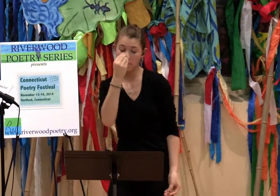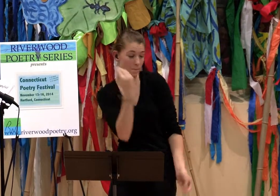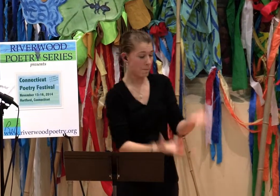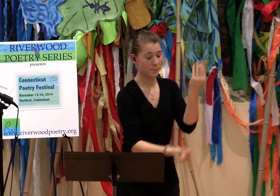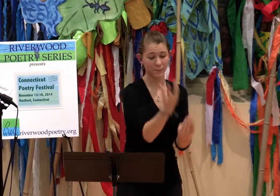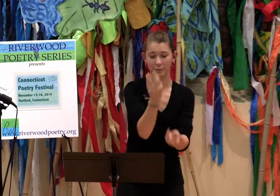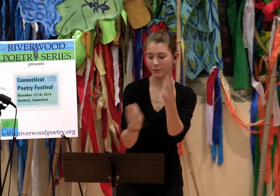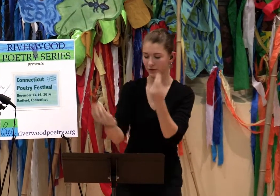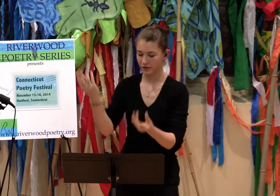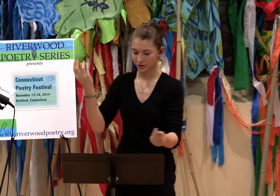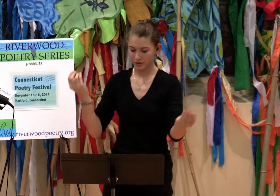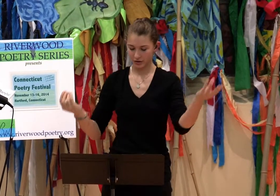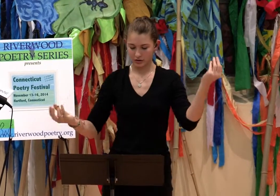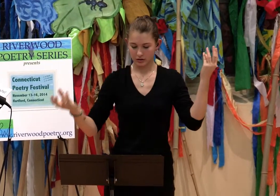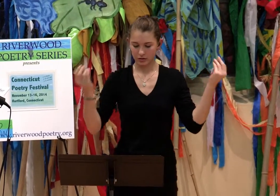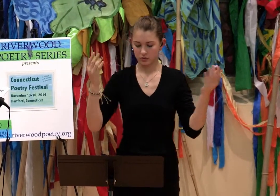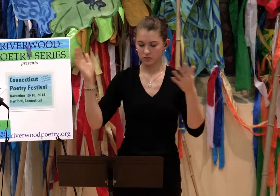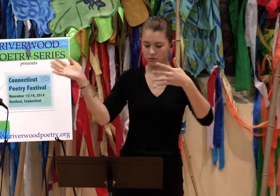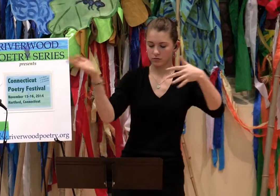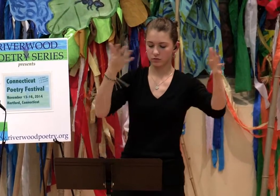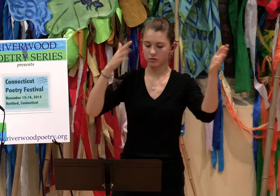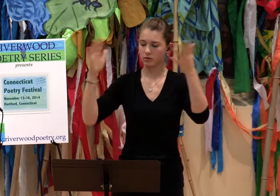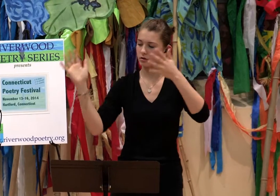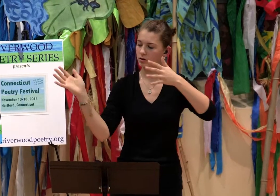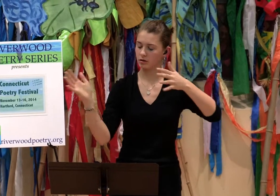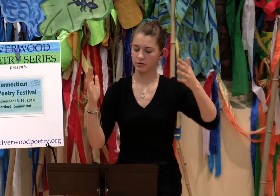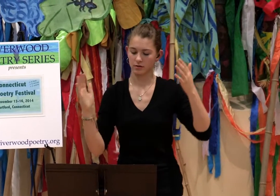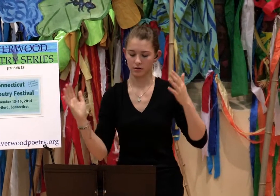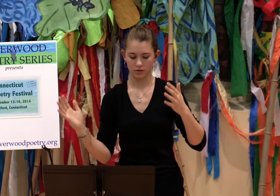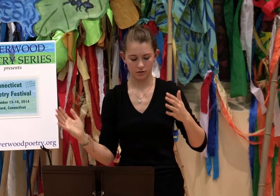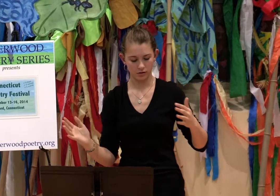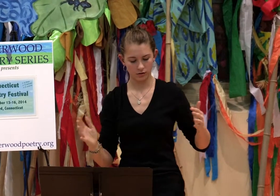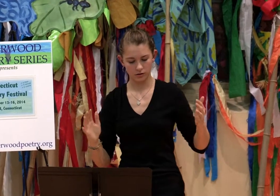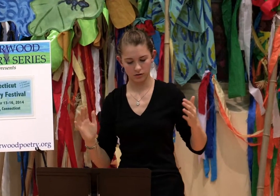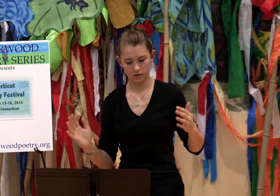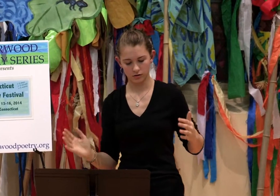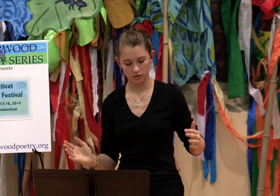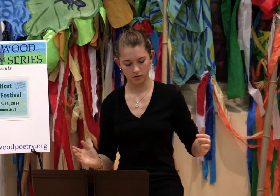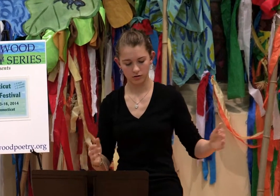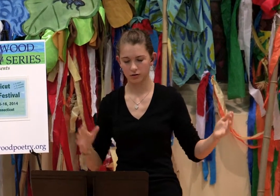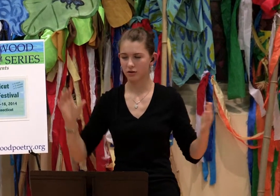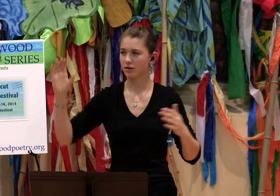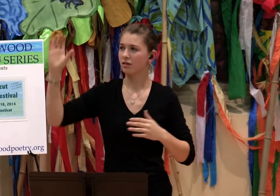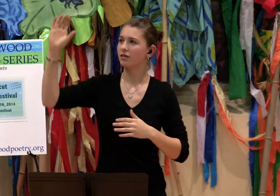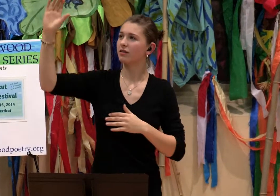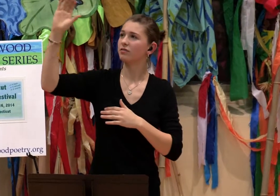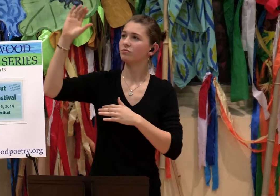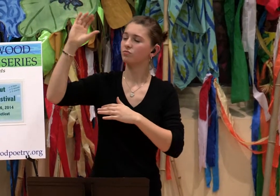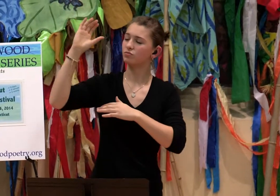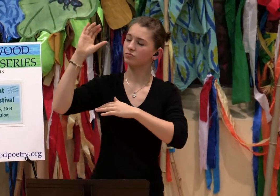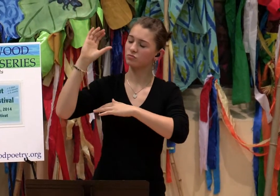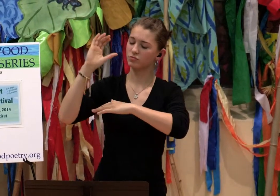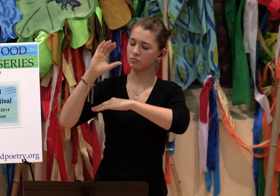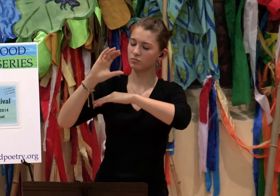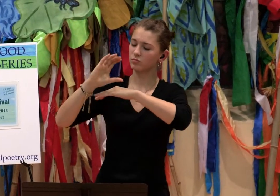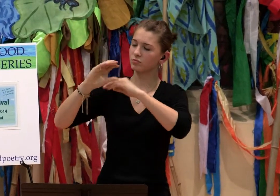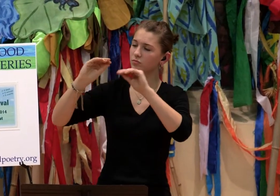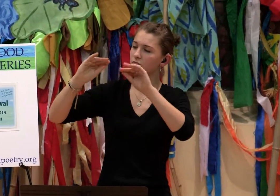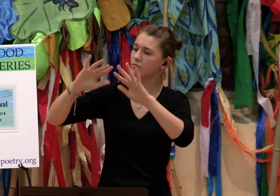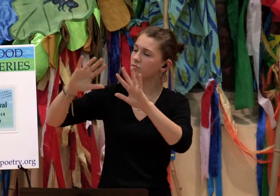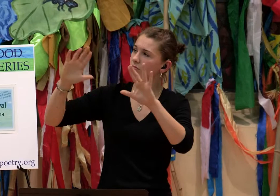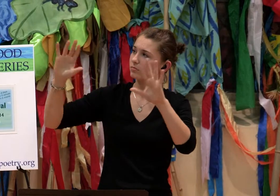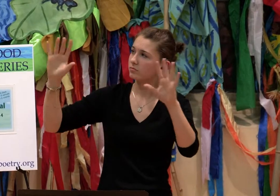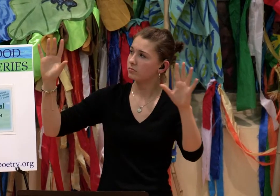grass and meadows and wildflowers, the wind wafts calmly as the sun